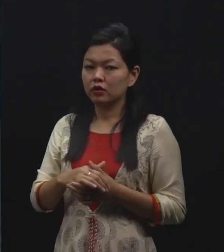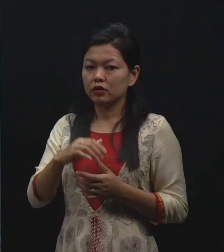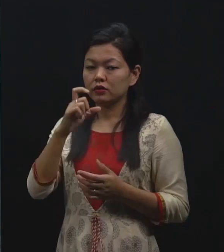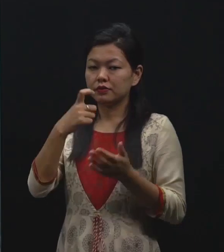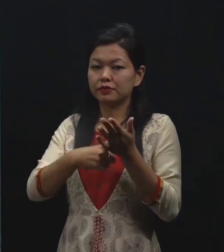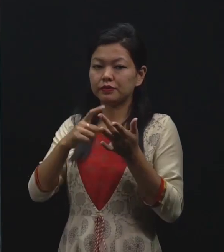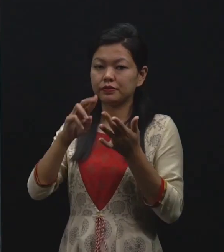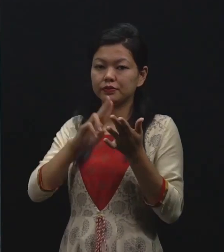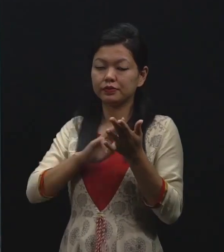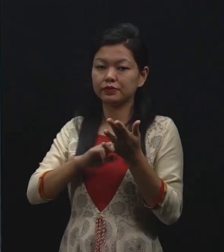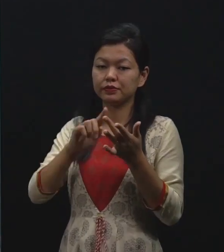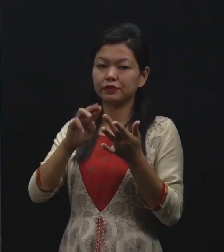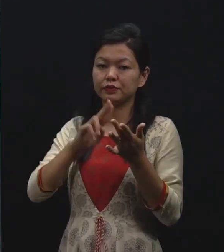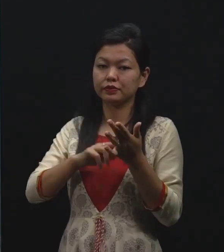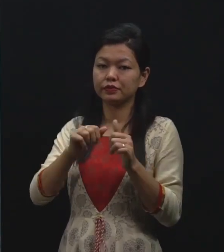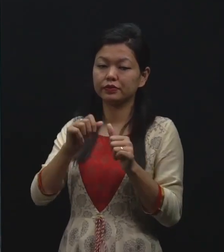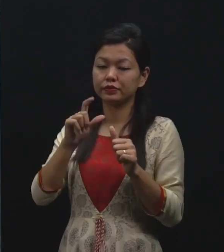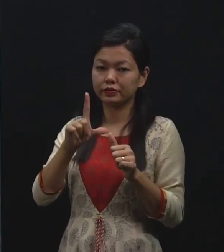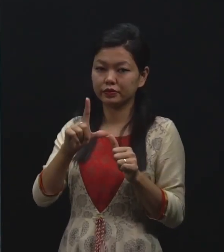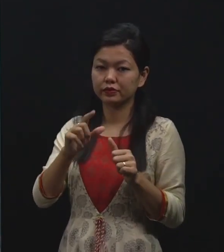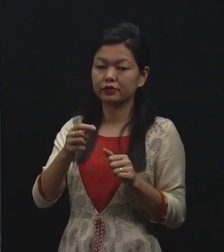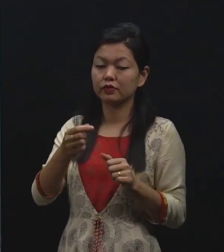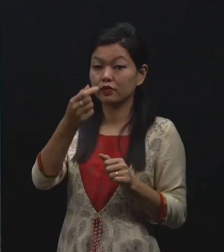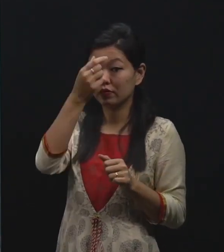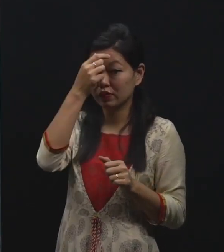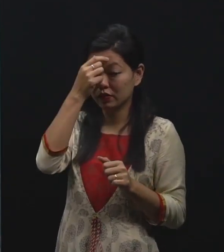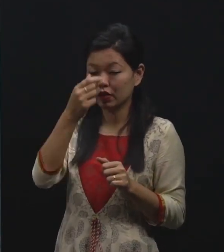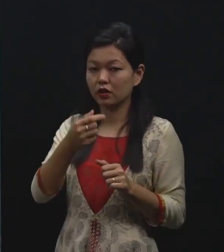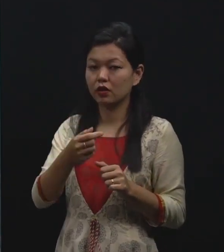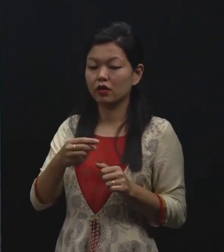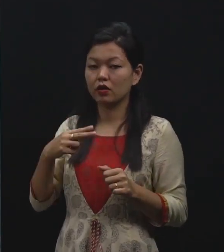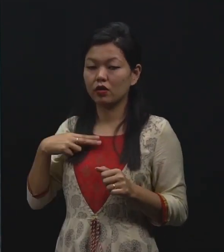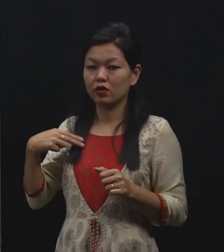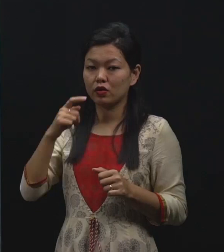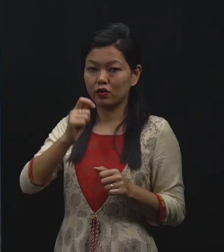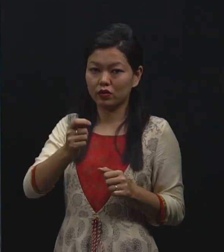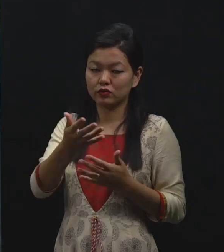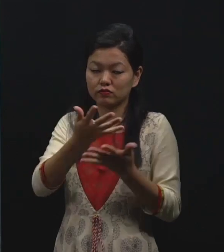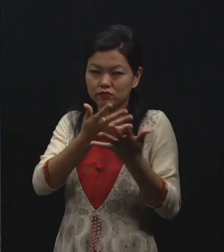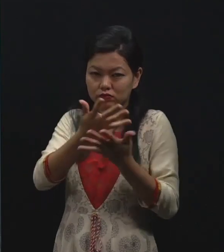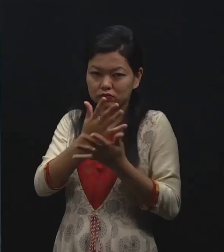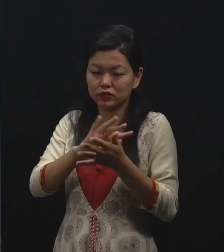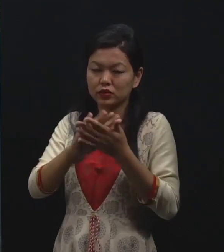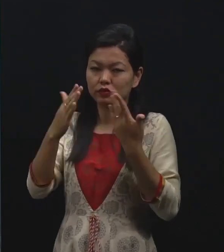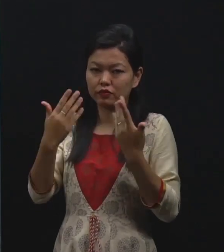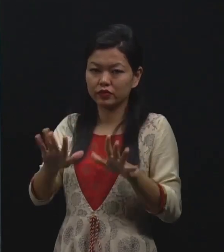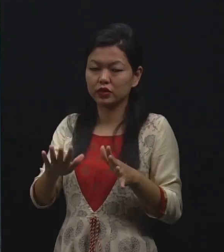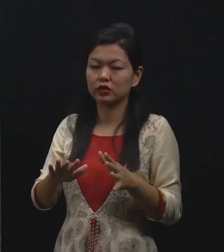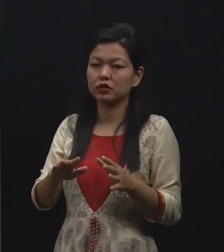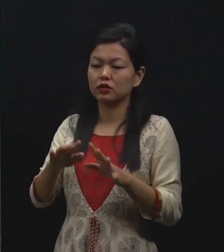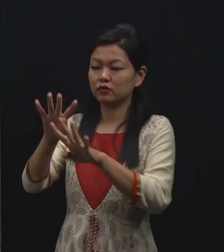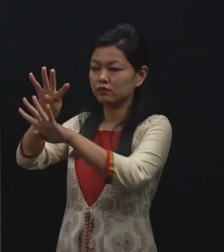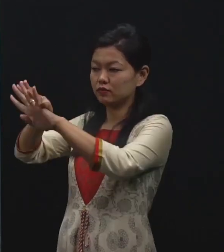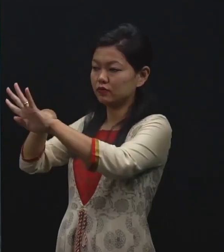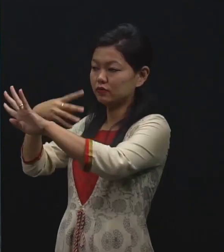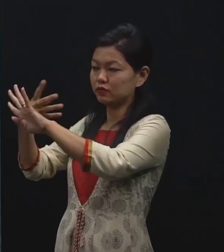cases, the person is either put to jail or he has to go through a trial. Okay, and he has to go through a long process in the